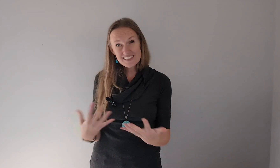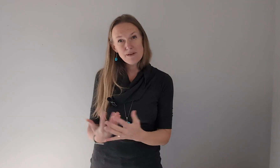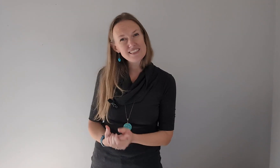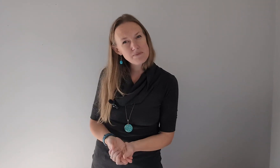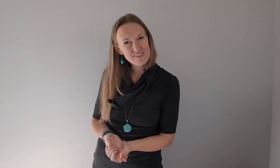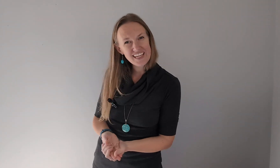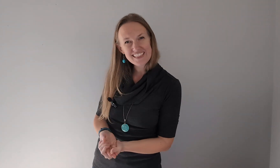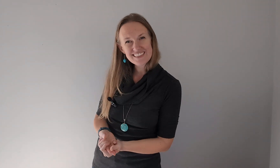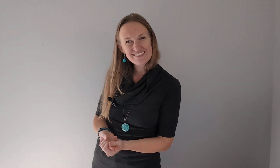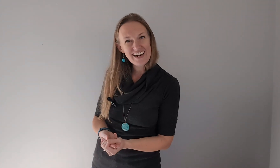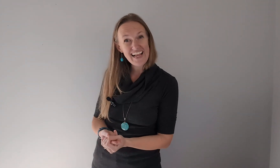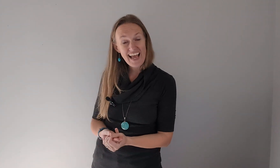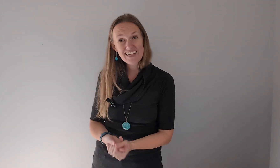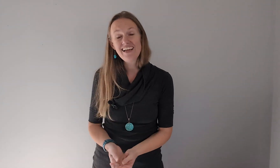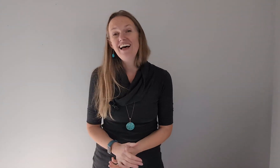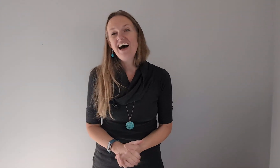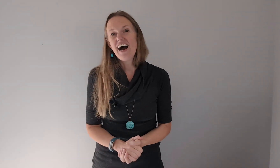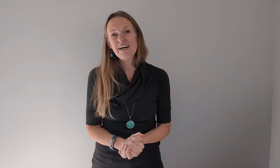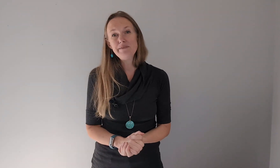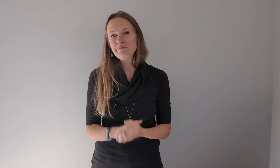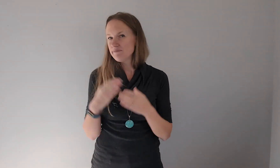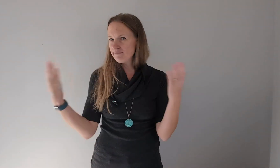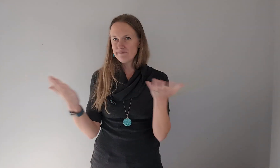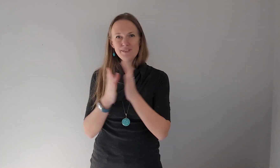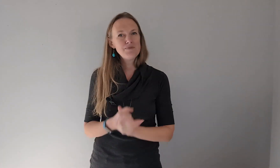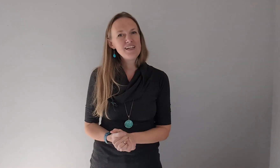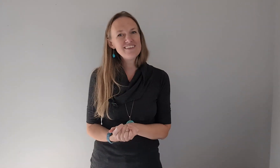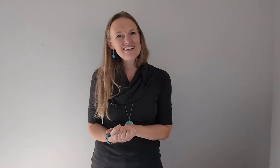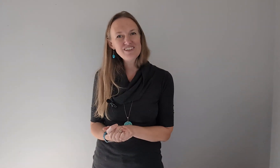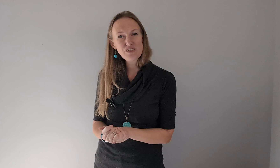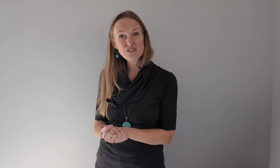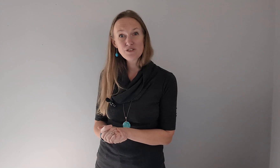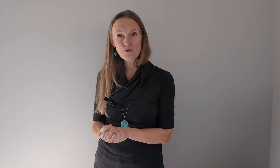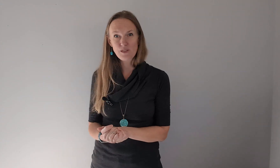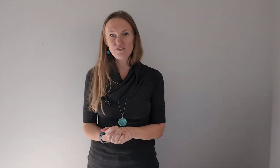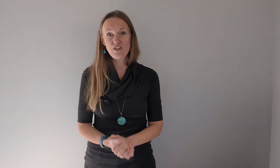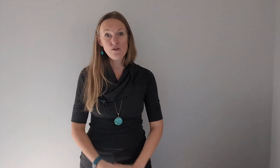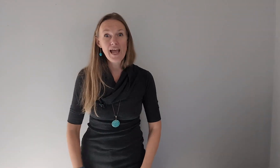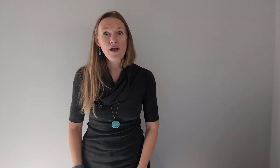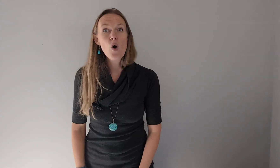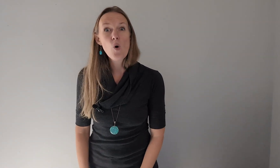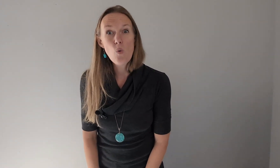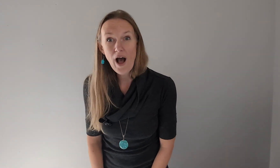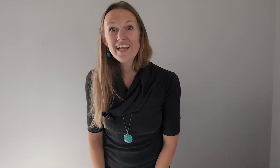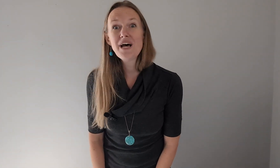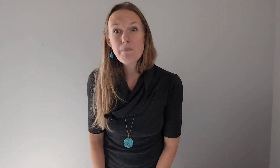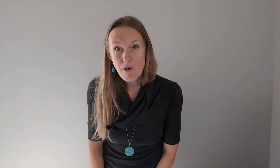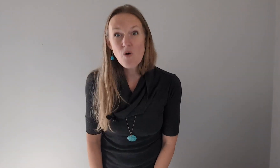make simplifications where I can. But depending on your level, you choose what works for you. Okay, one